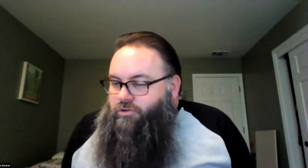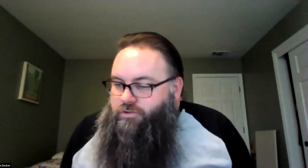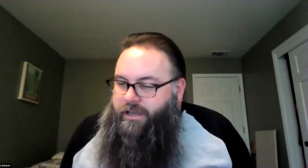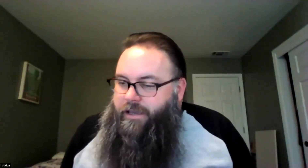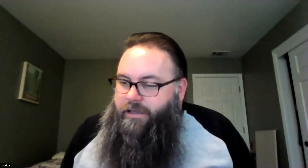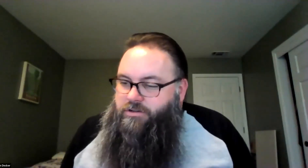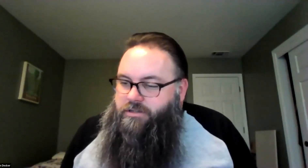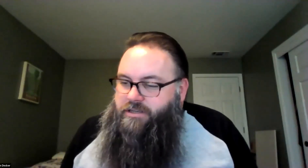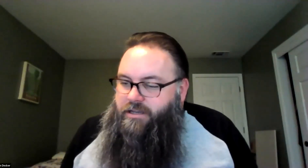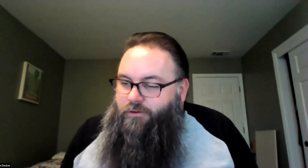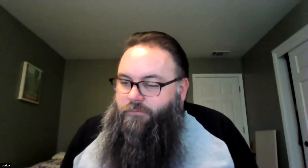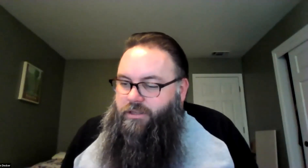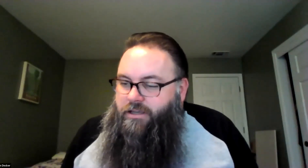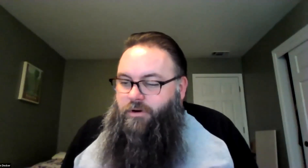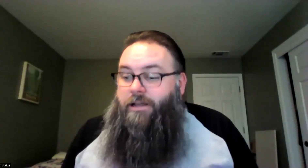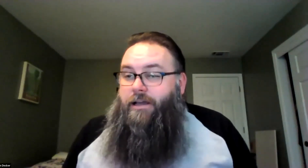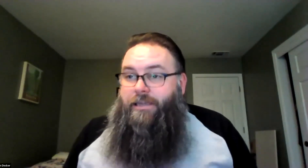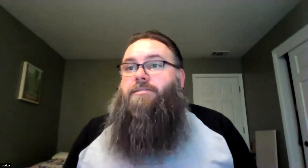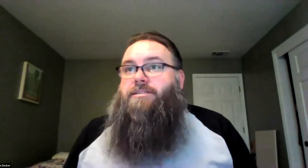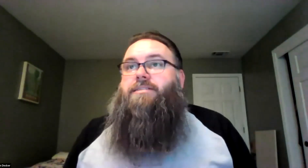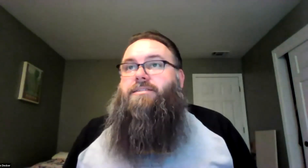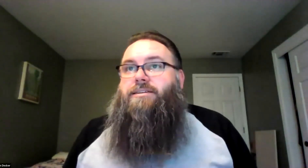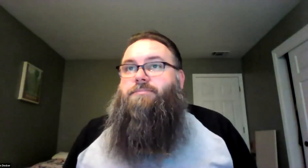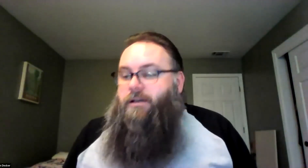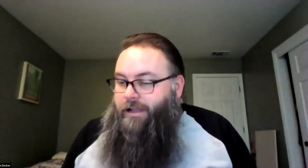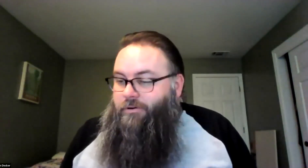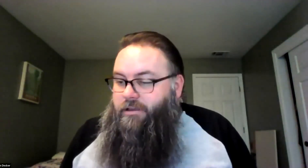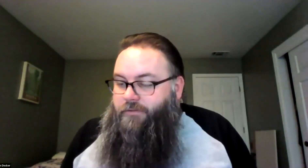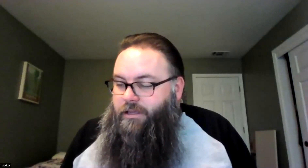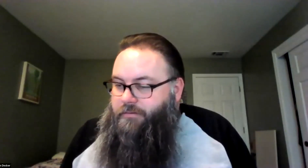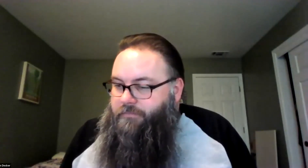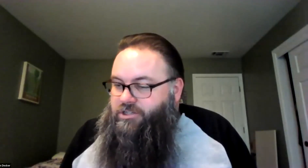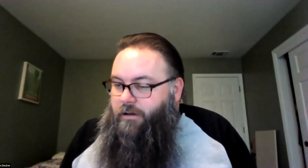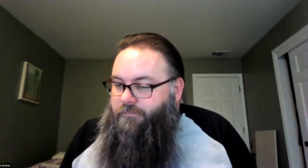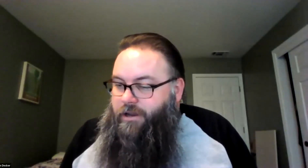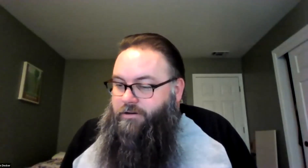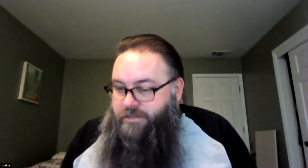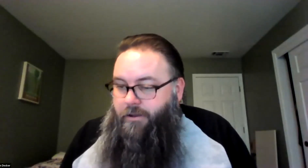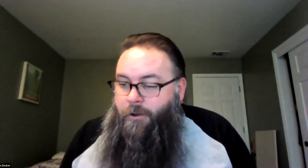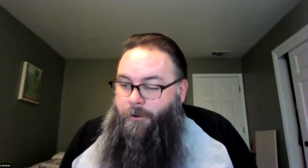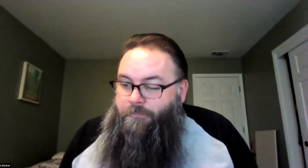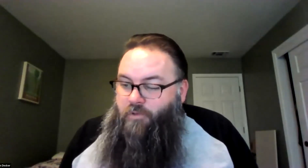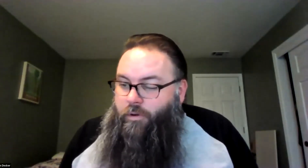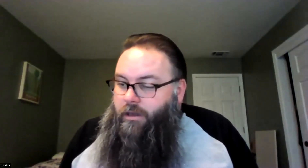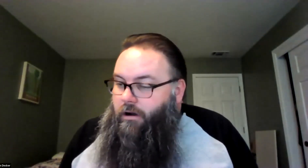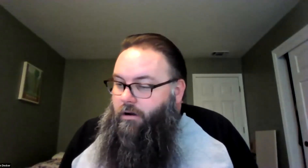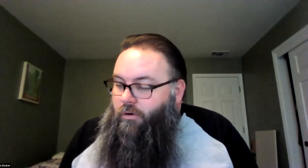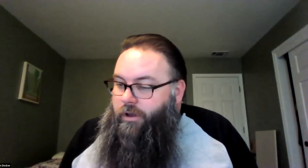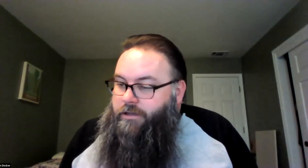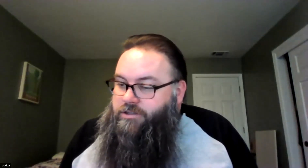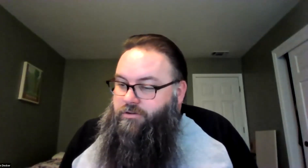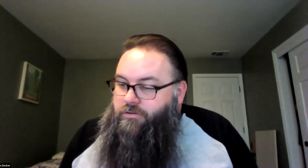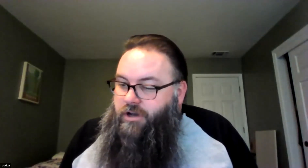going today to discuss a few different things. We're going to, again, discuss the DSP Collaborative and the upcoming job fairs. We